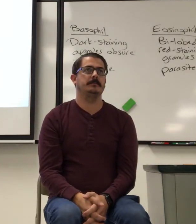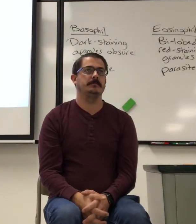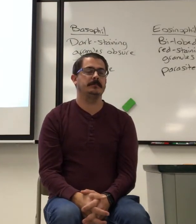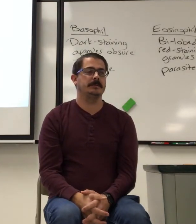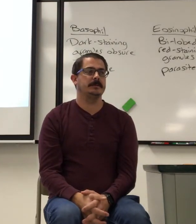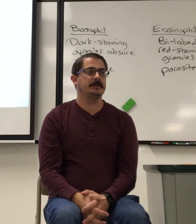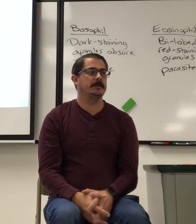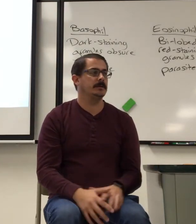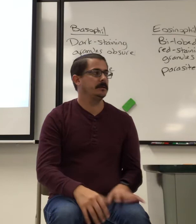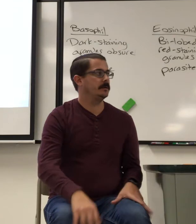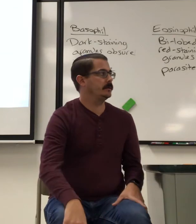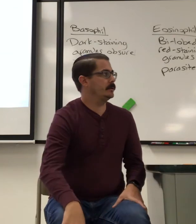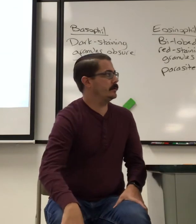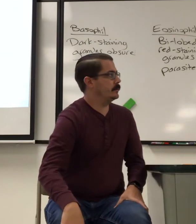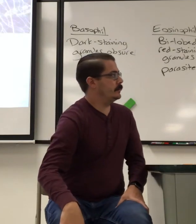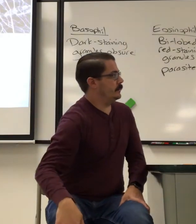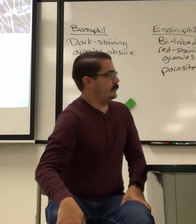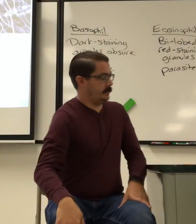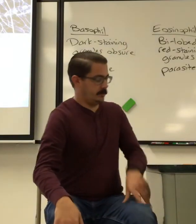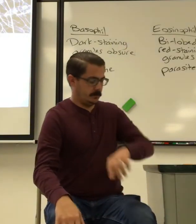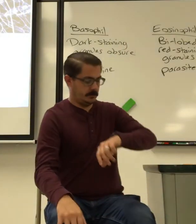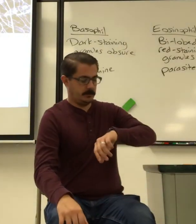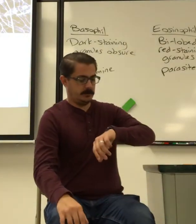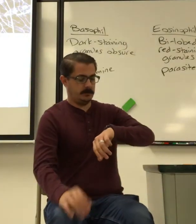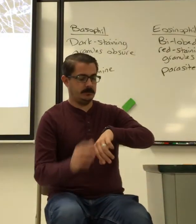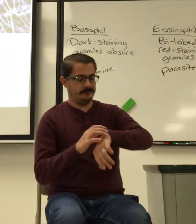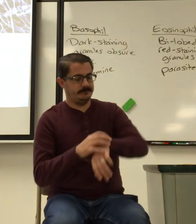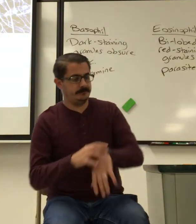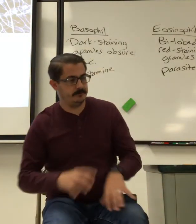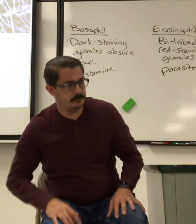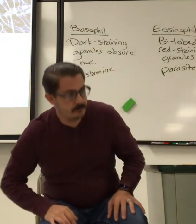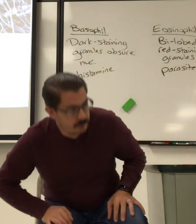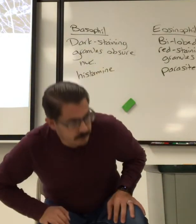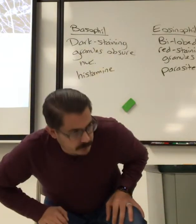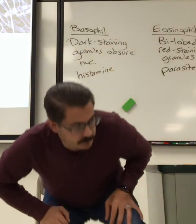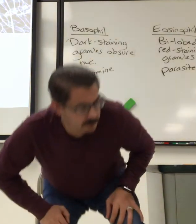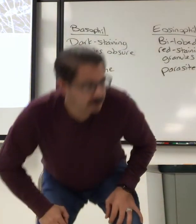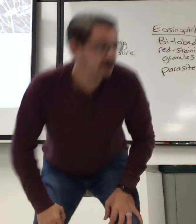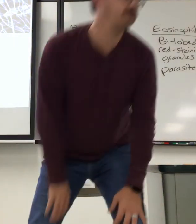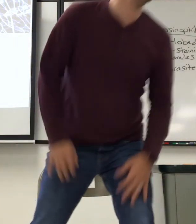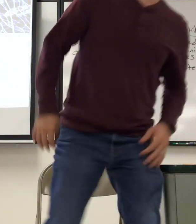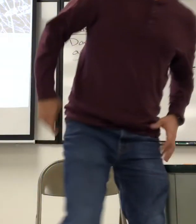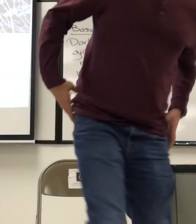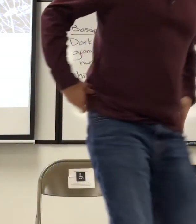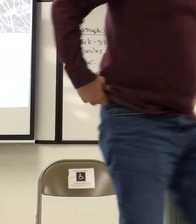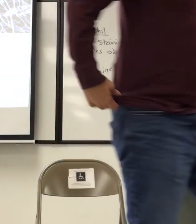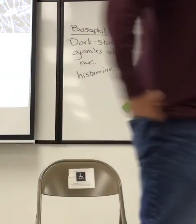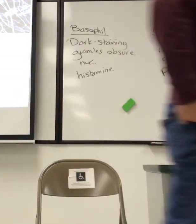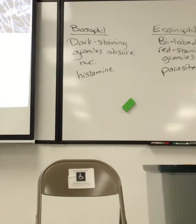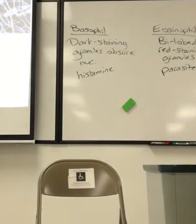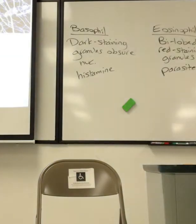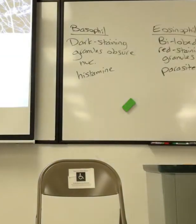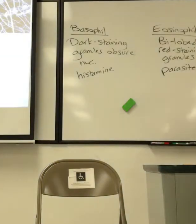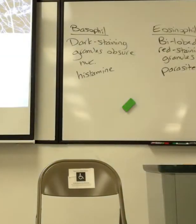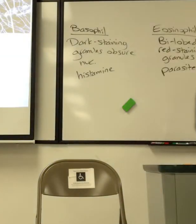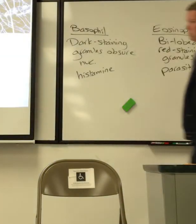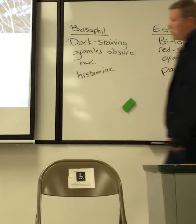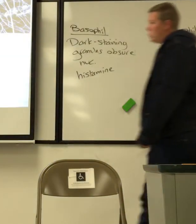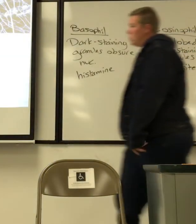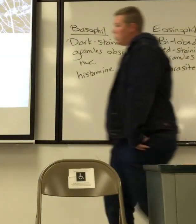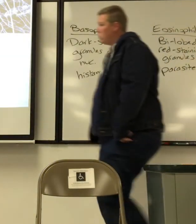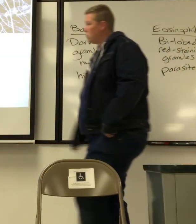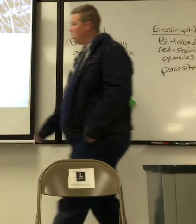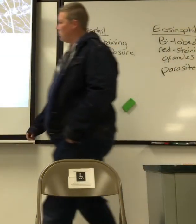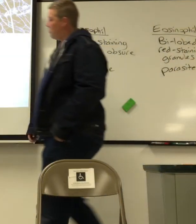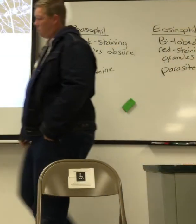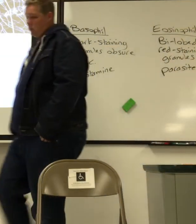The other thing about blood we want students to know is how it coagulates. And it's kind of a different topic altogether. And the picture I have